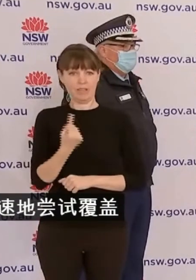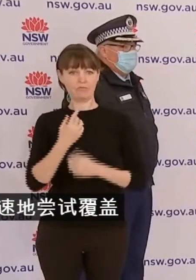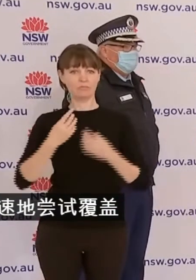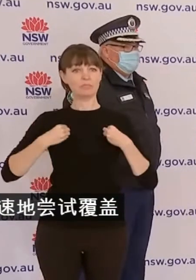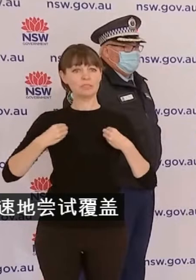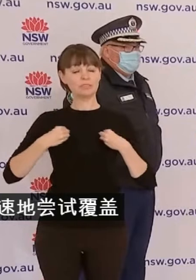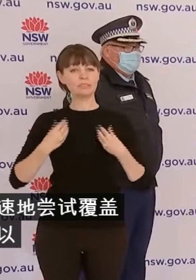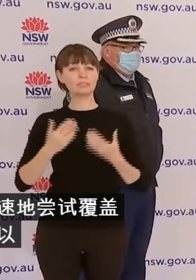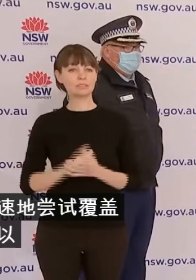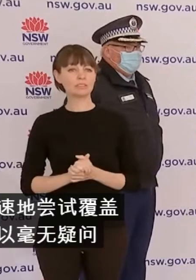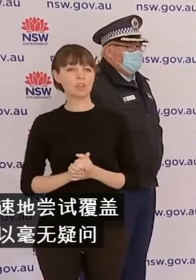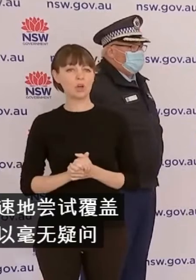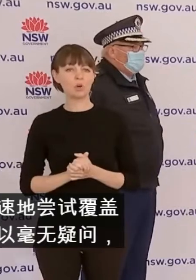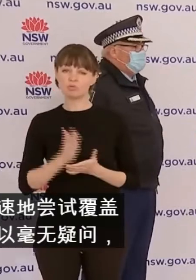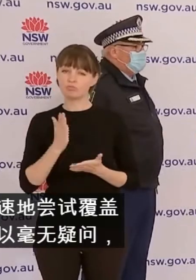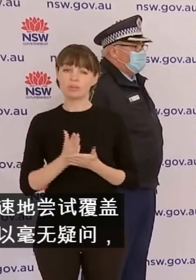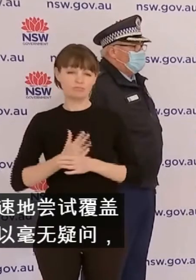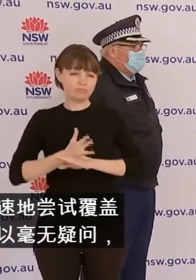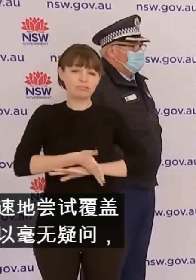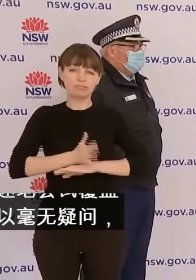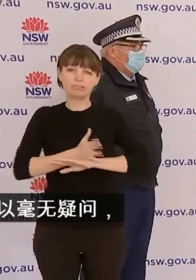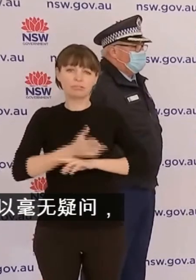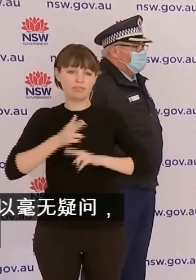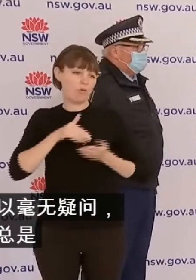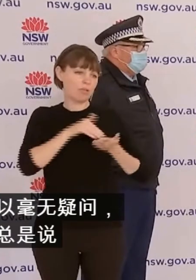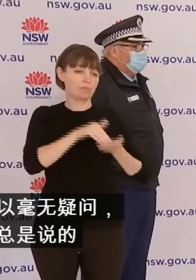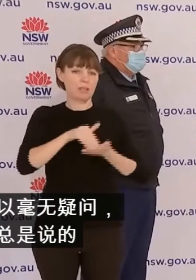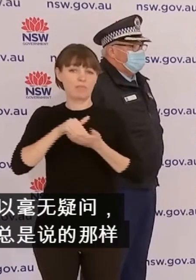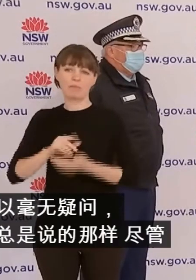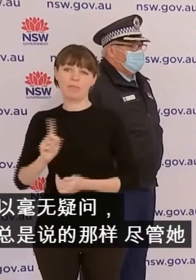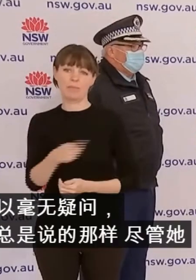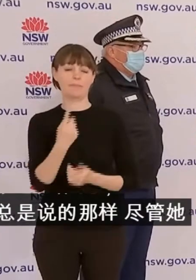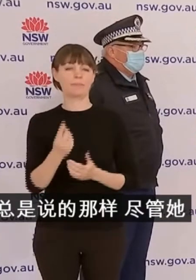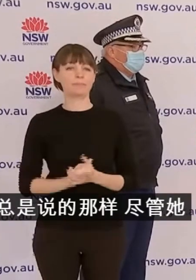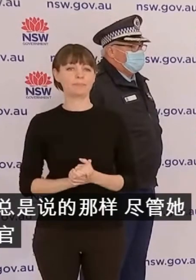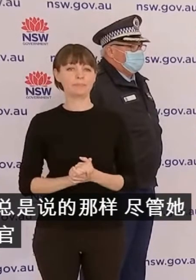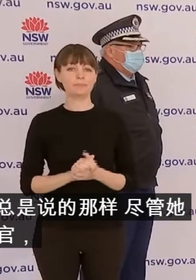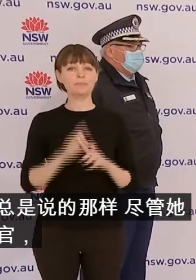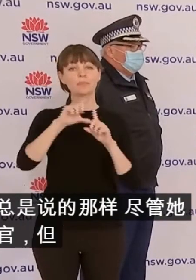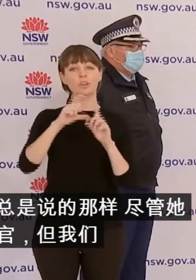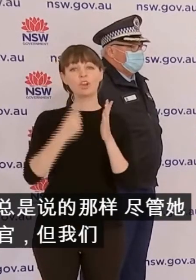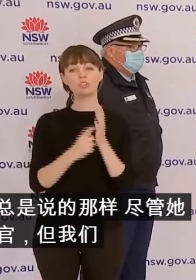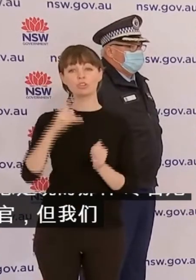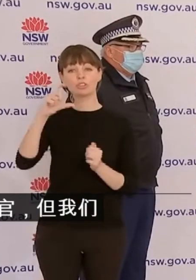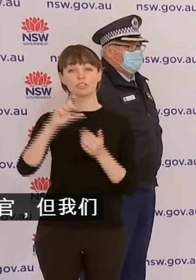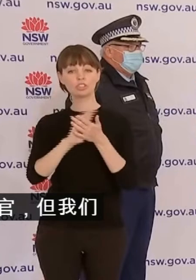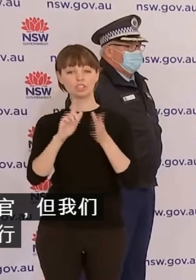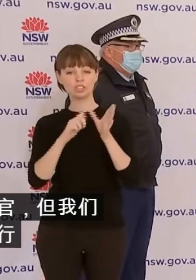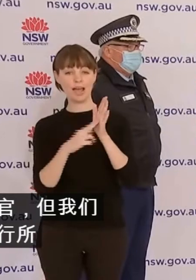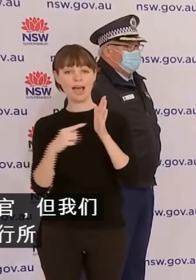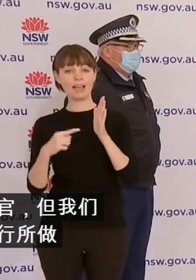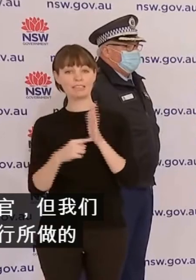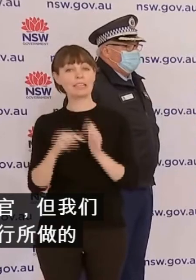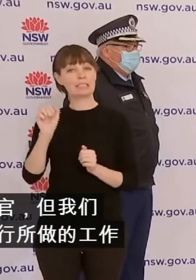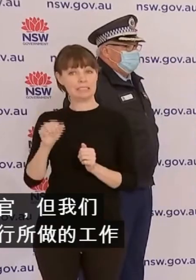that hole. So there's no doubt that, as Dr. Chan always says, even though she's the Chief Medical Officer, what we're doing in